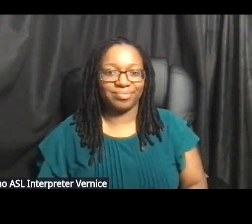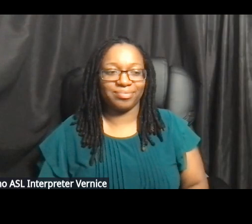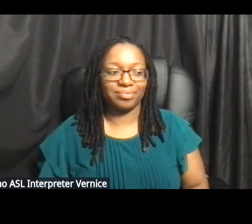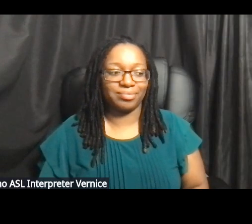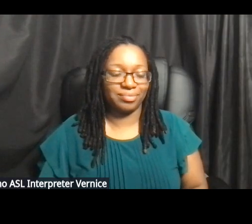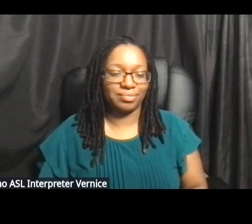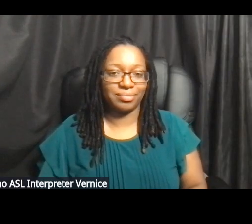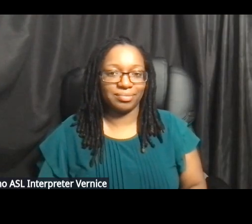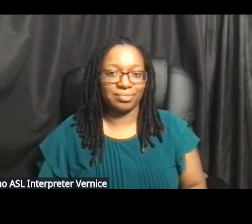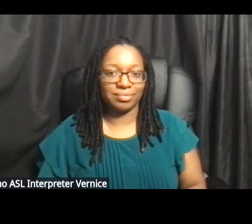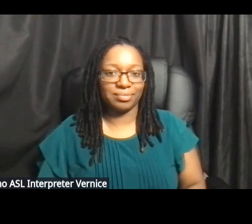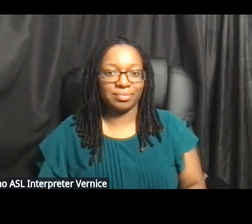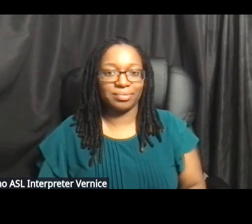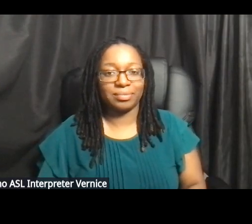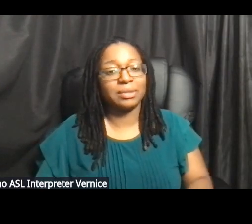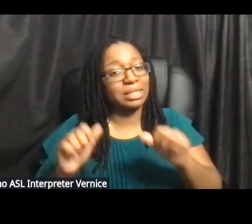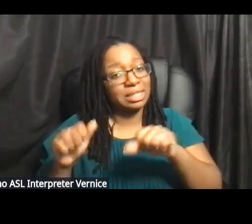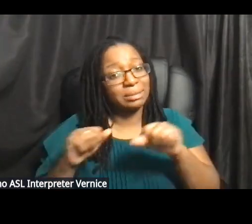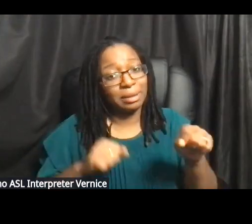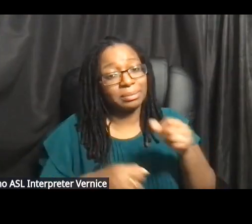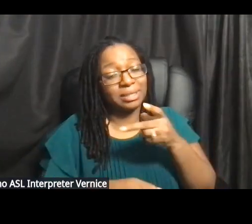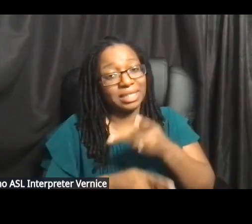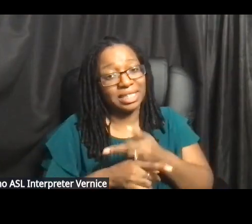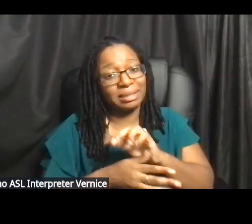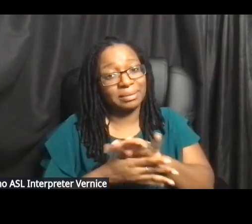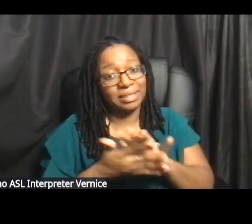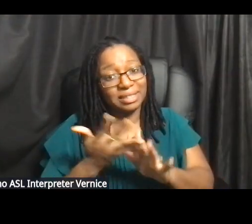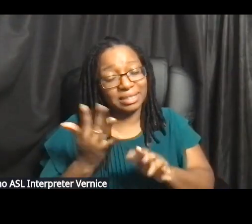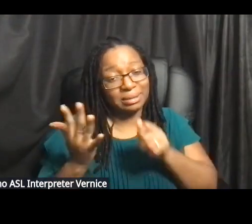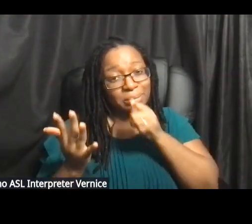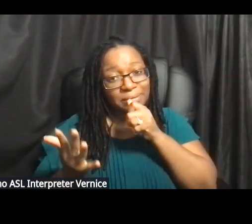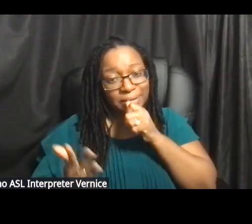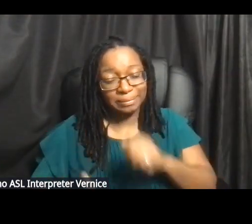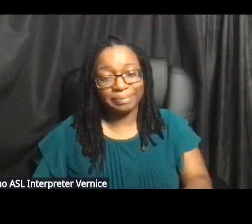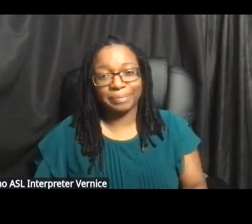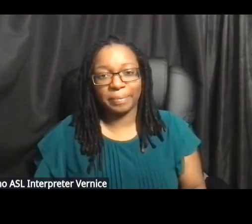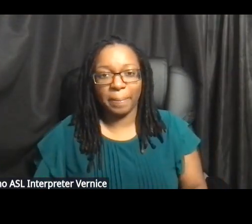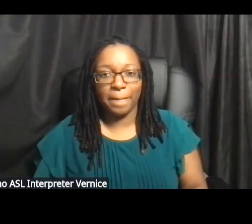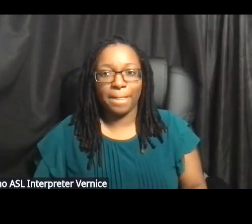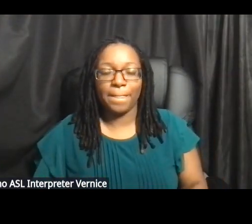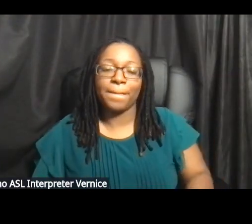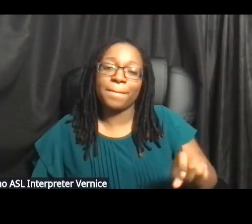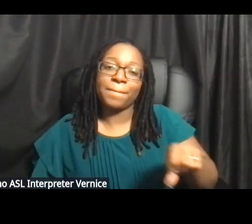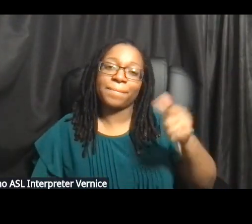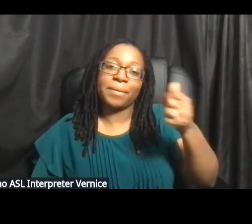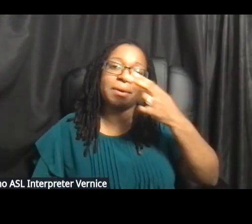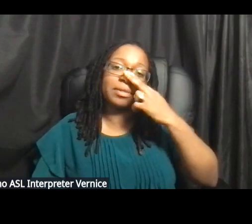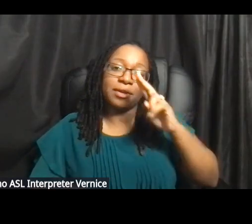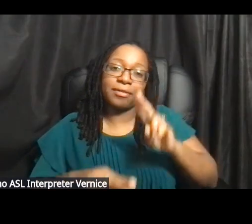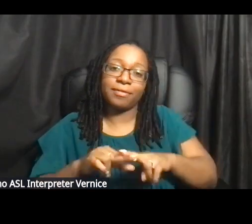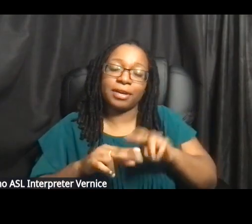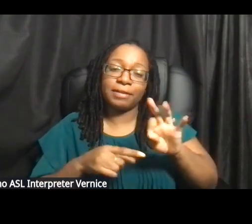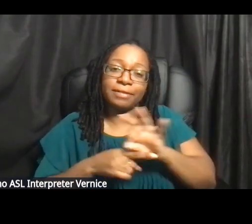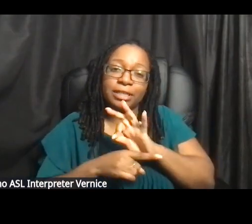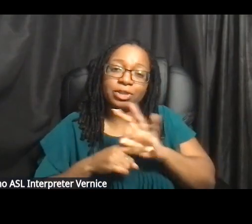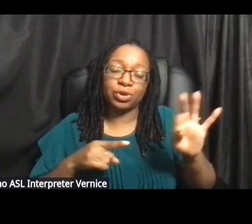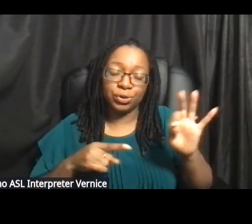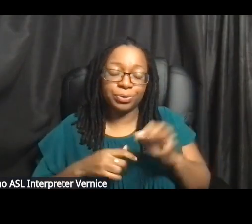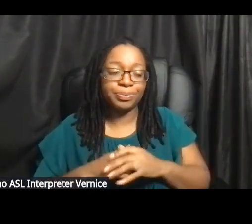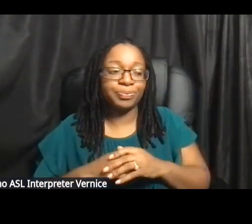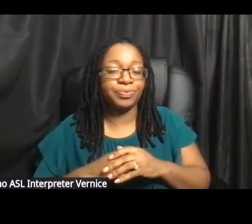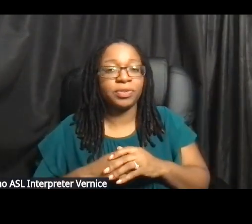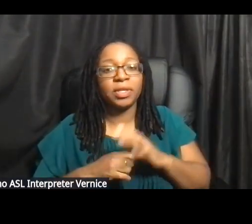It's possible. It's possible to keep these things private. Another fun feature in a password manager is going to